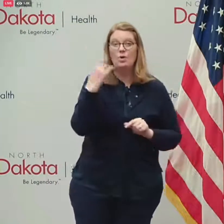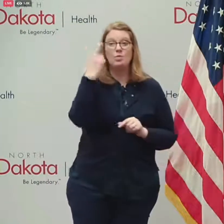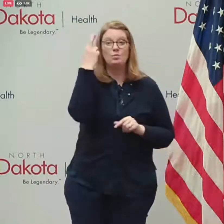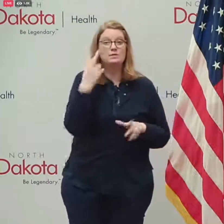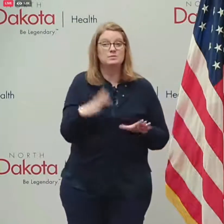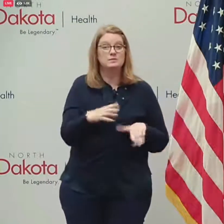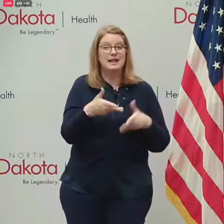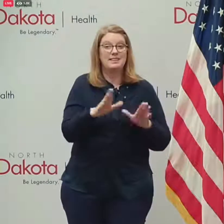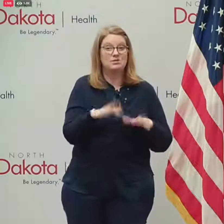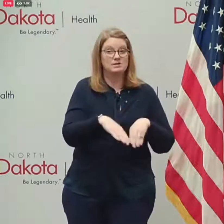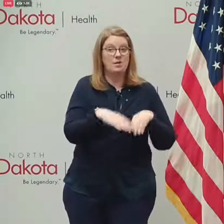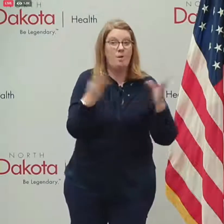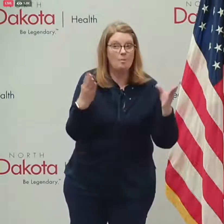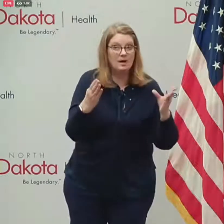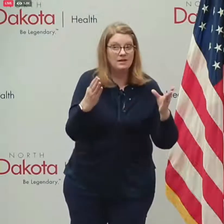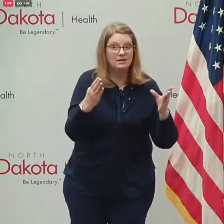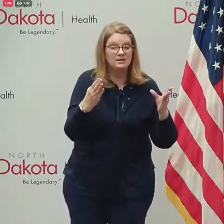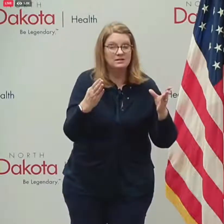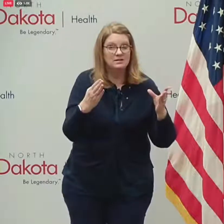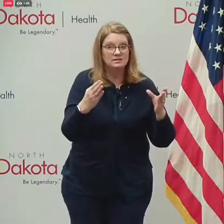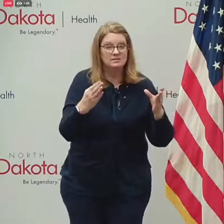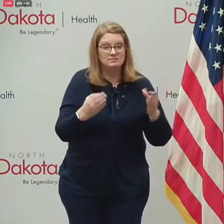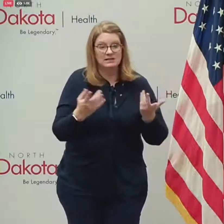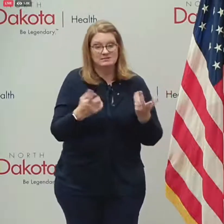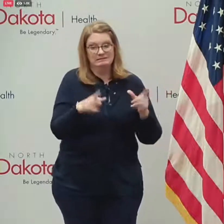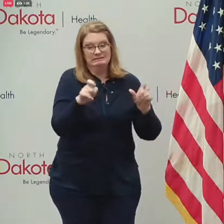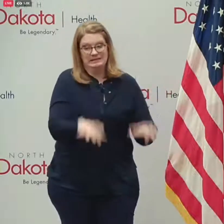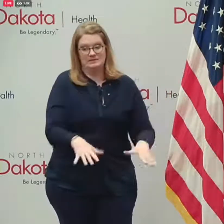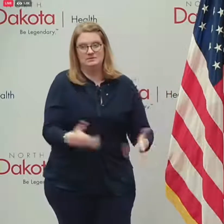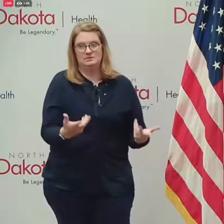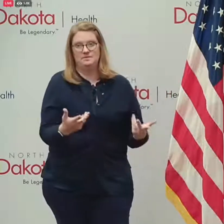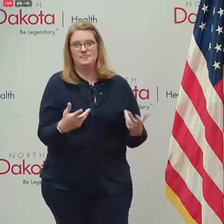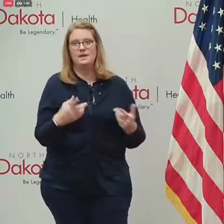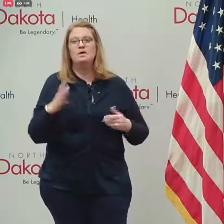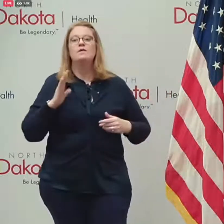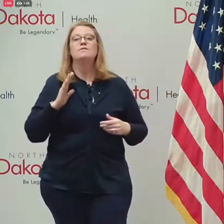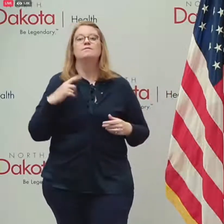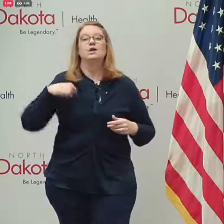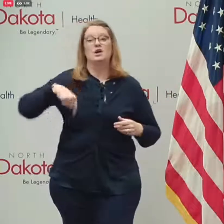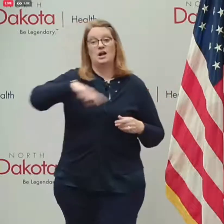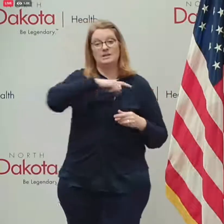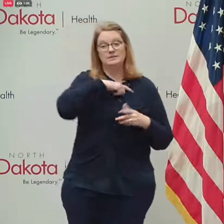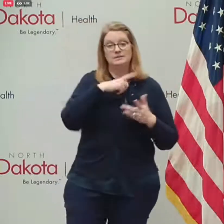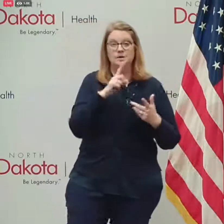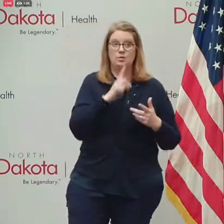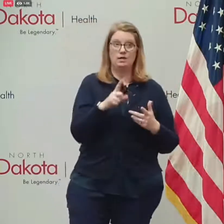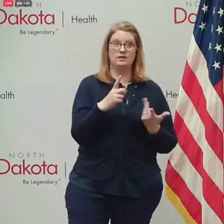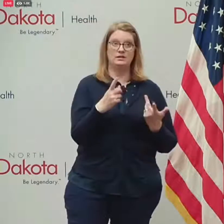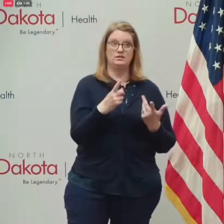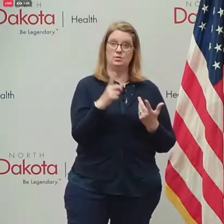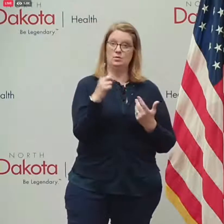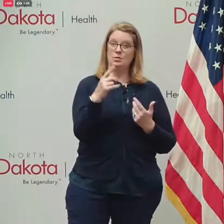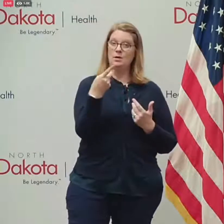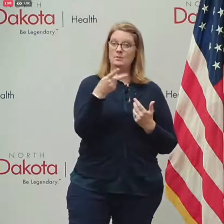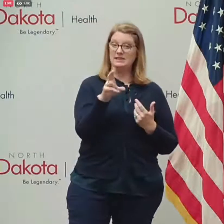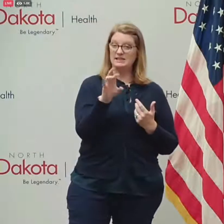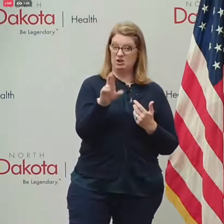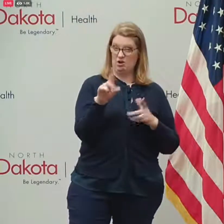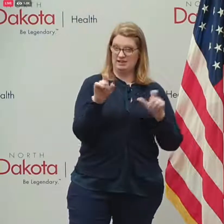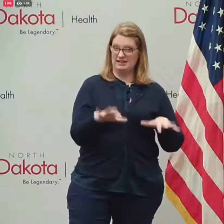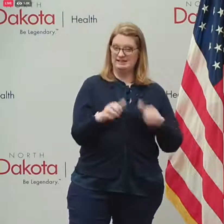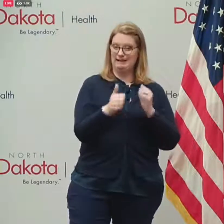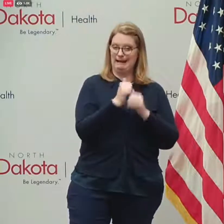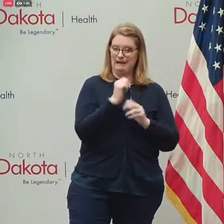safely was because of the enormous testing resources we put together. For us to be able to do gold standard PCR tests on every resident,